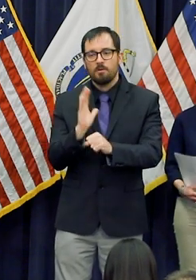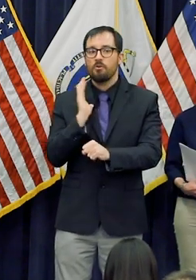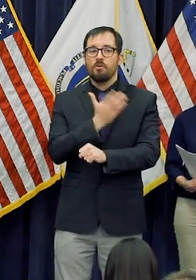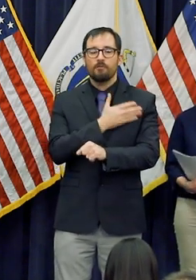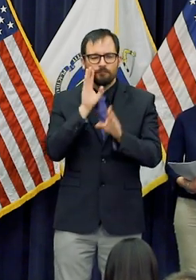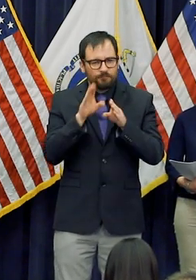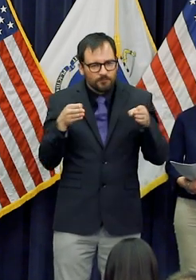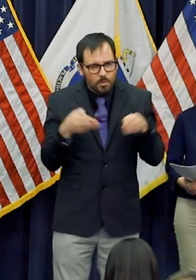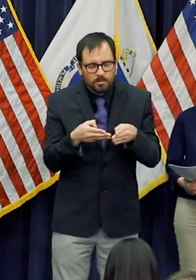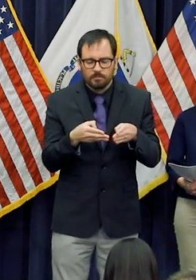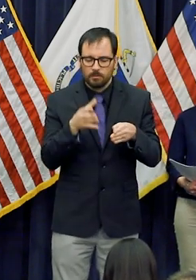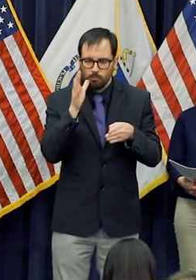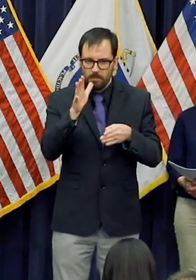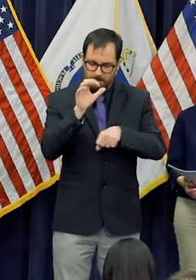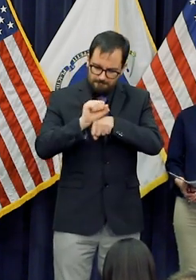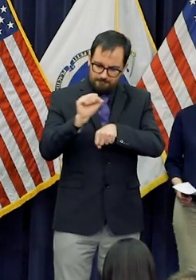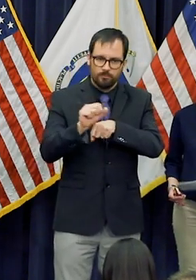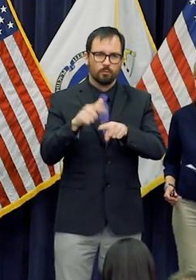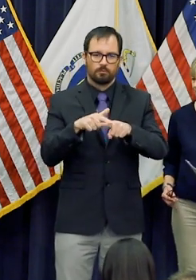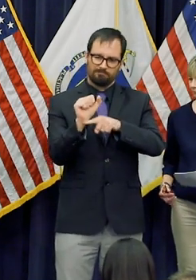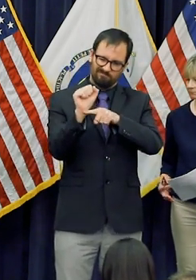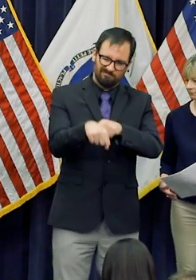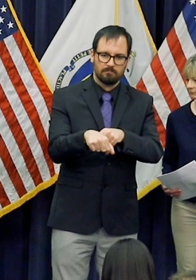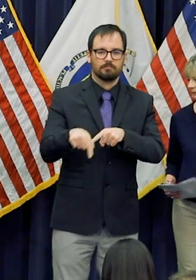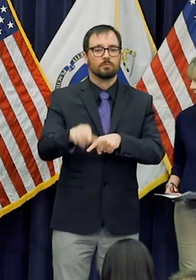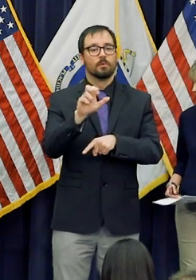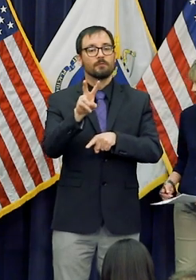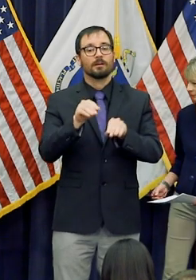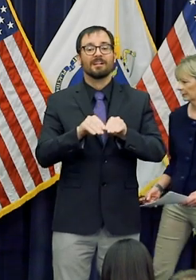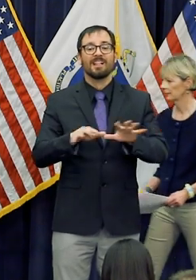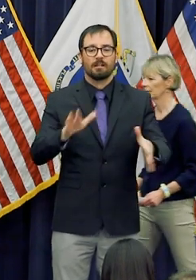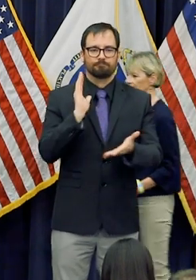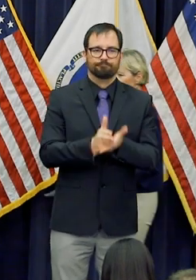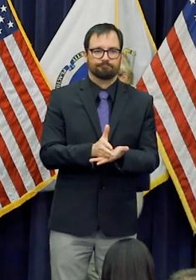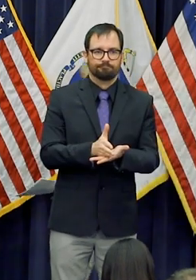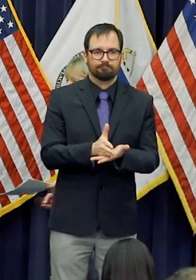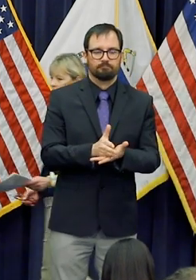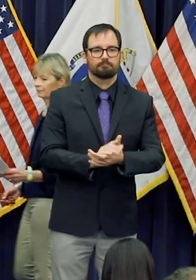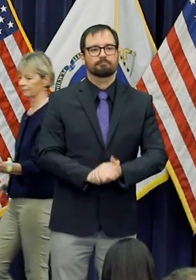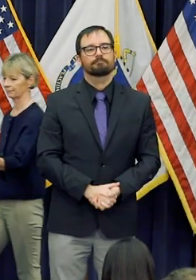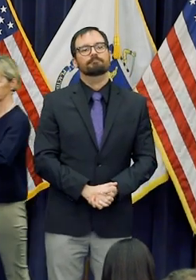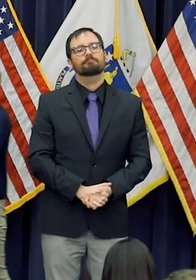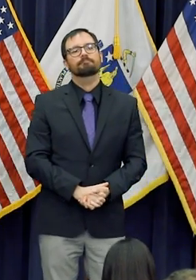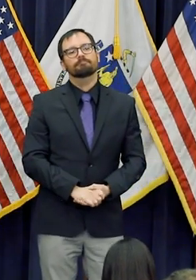With that, I want to say thank you and turn it over to Secretary Sutters.